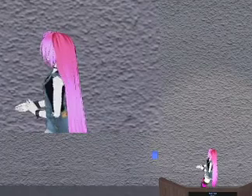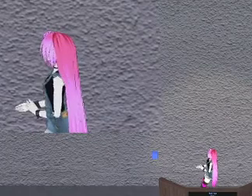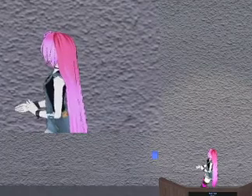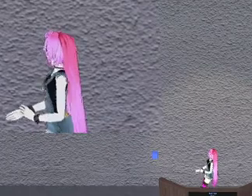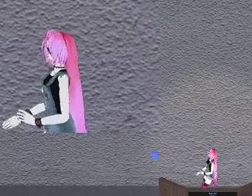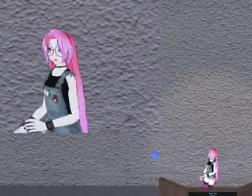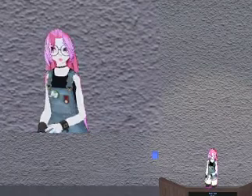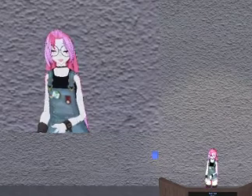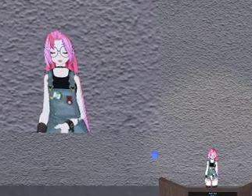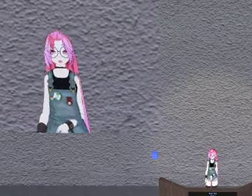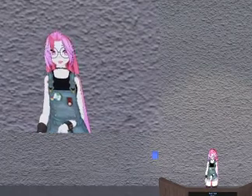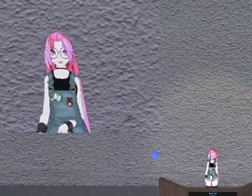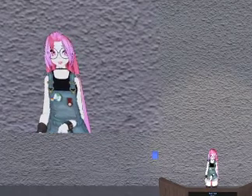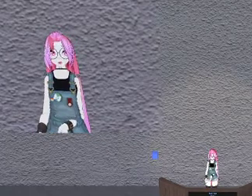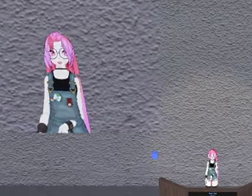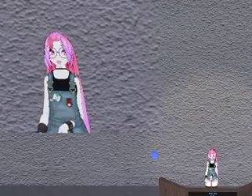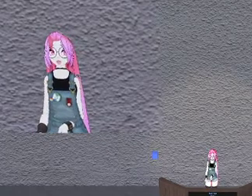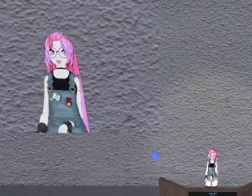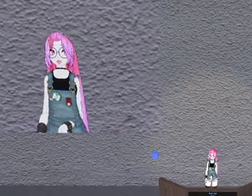index tutorial.